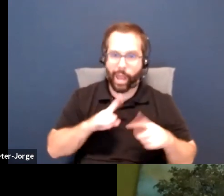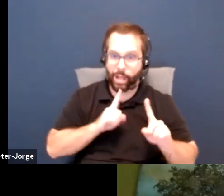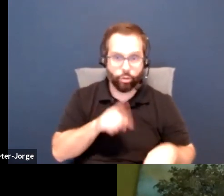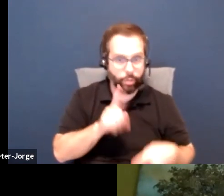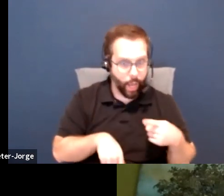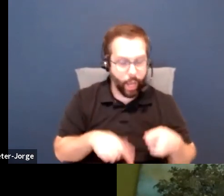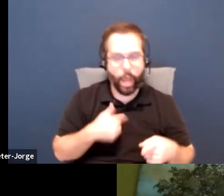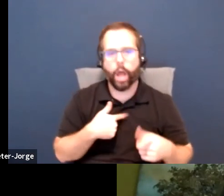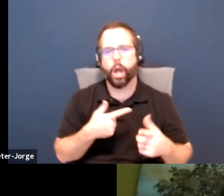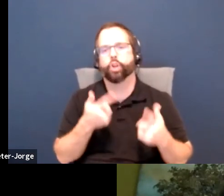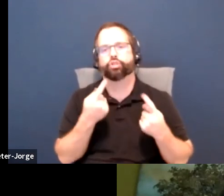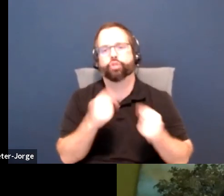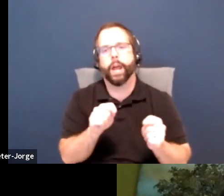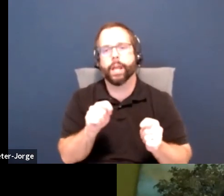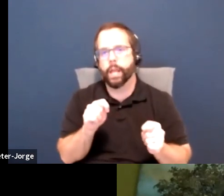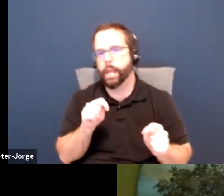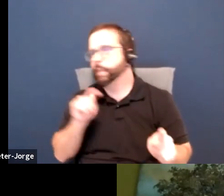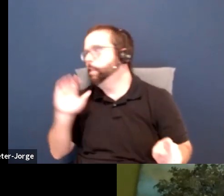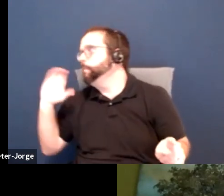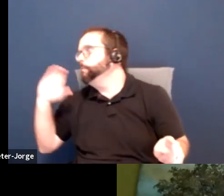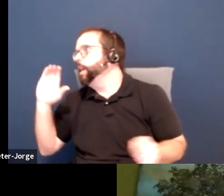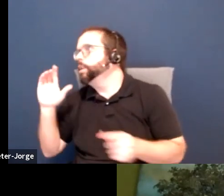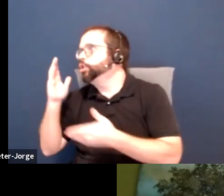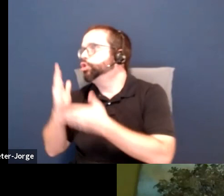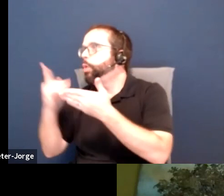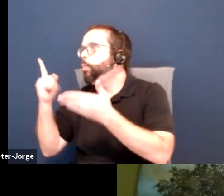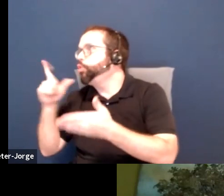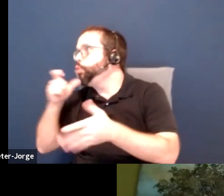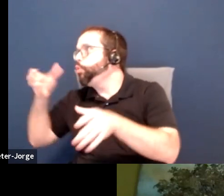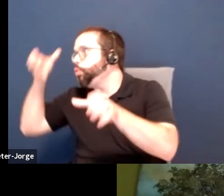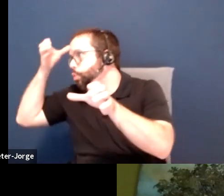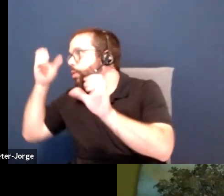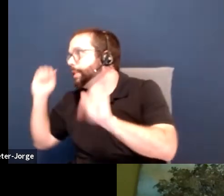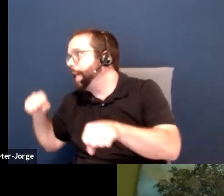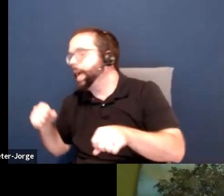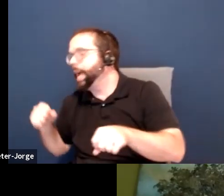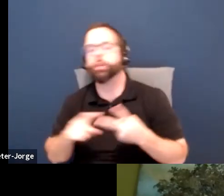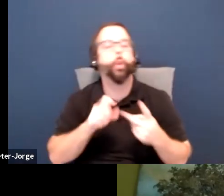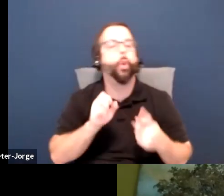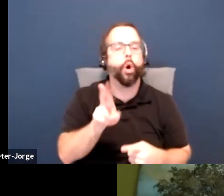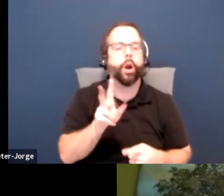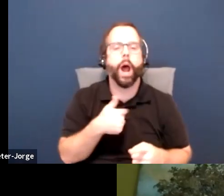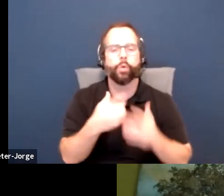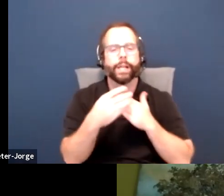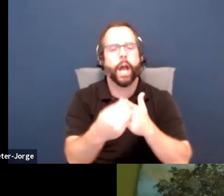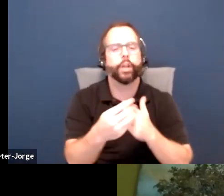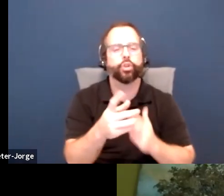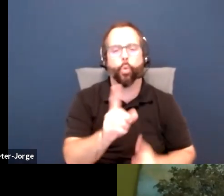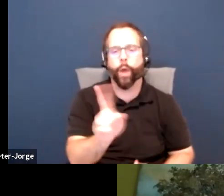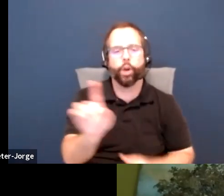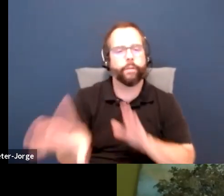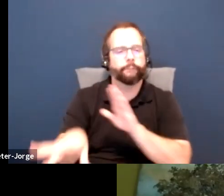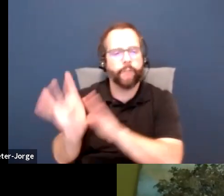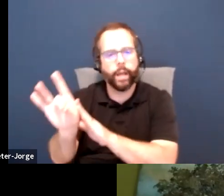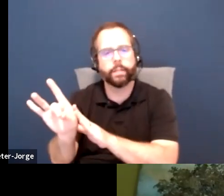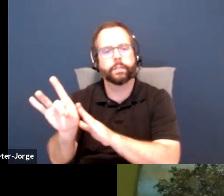I'll try and find people who can, or at least point you in the correct direction for resources. And I'm sure Diane